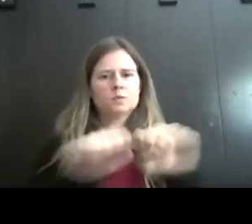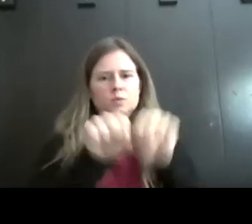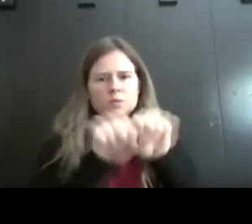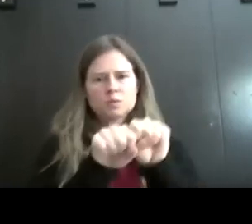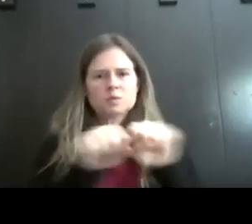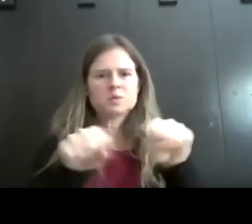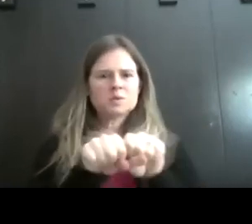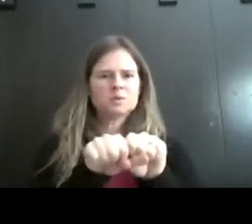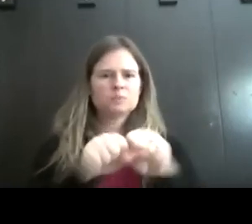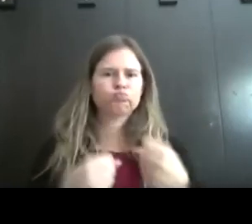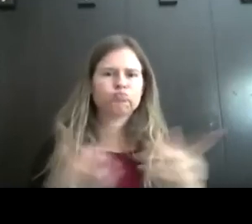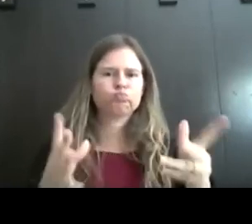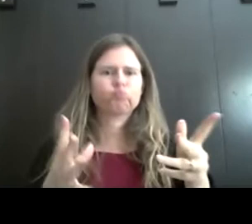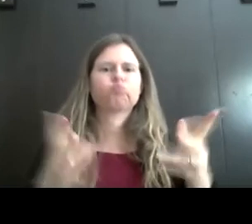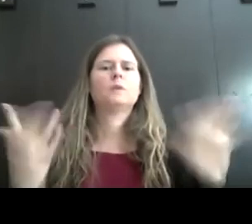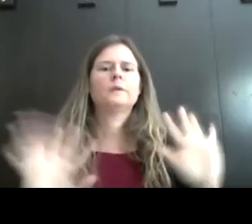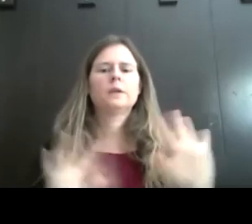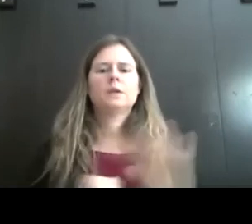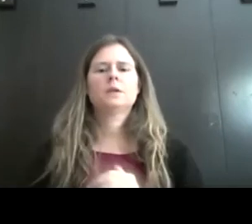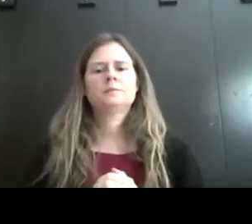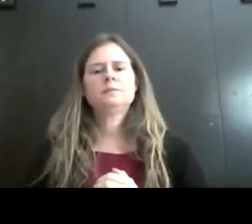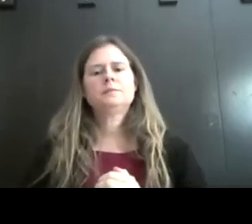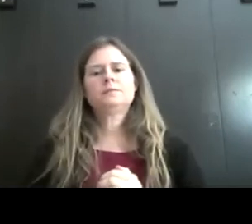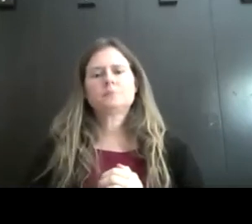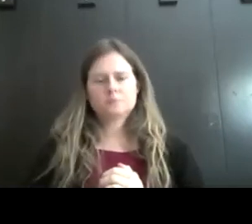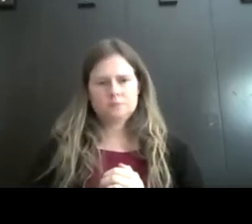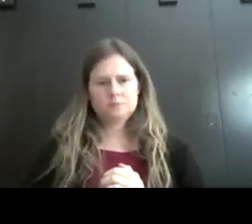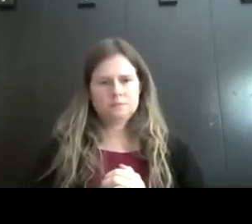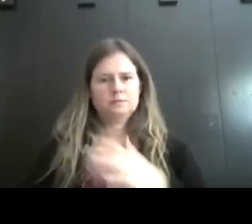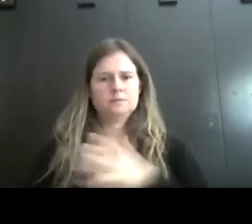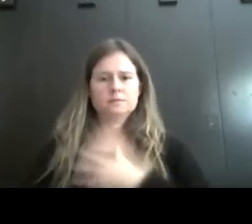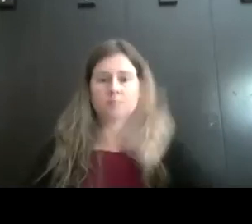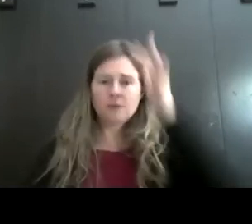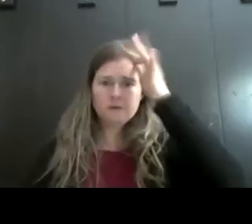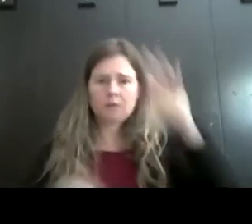I remember my pop telling us stories of how when he was a very young boy,